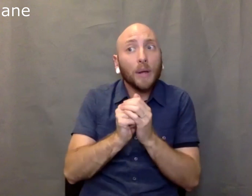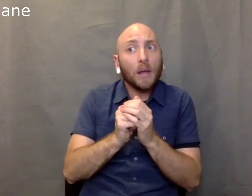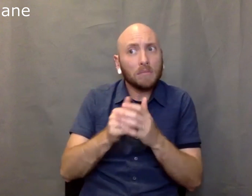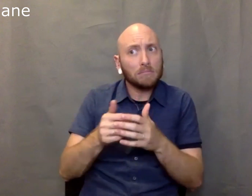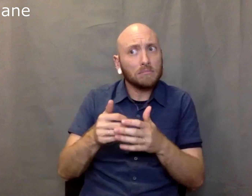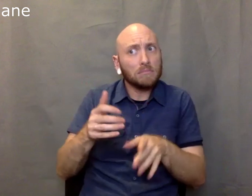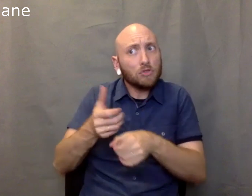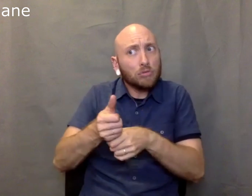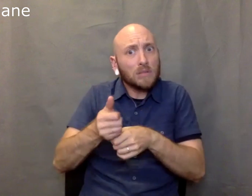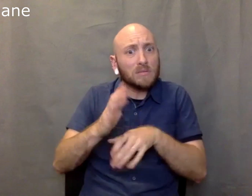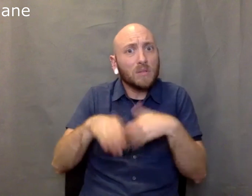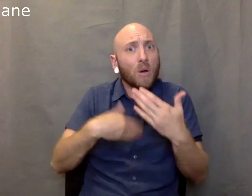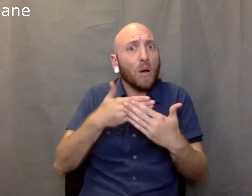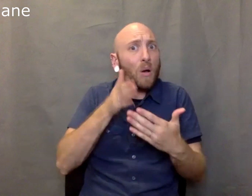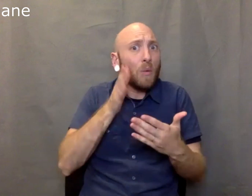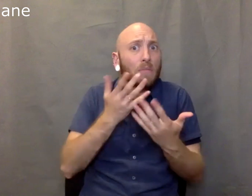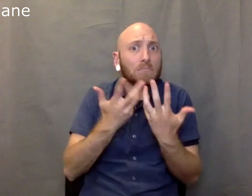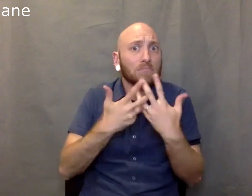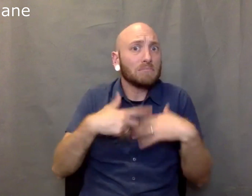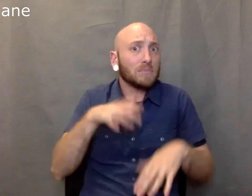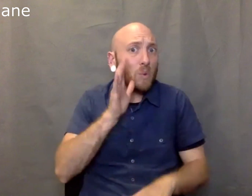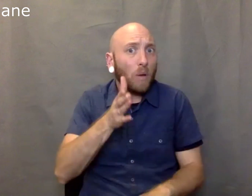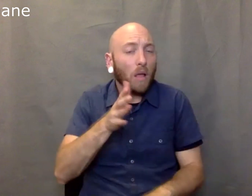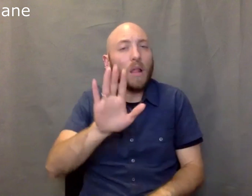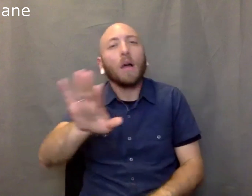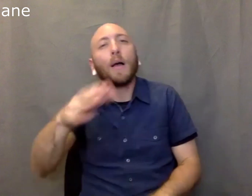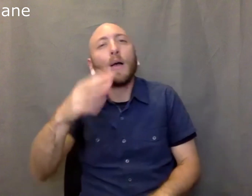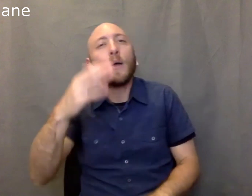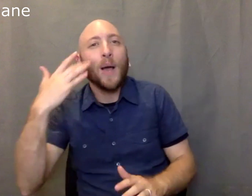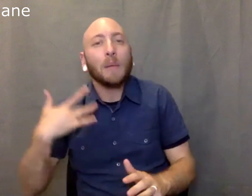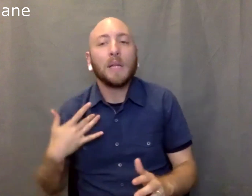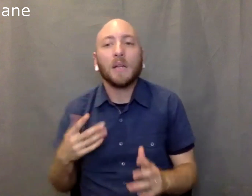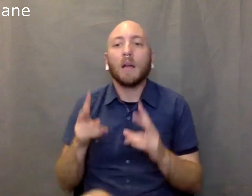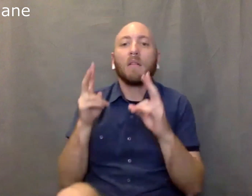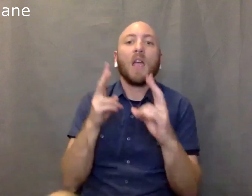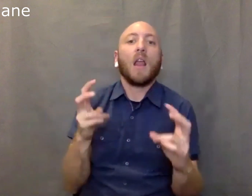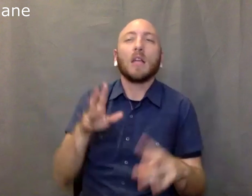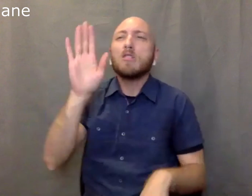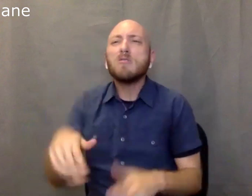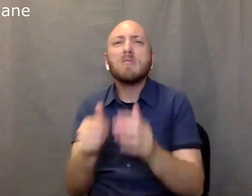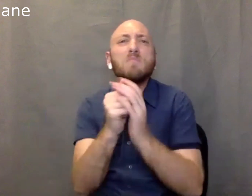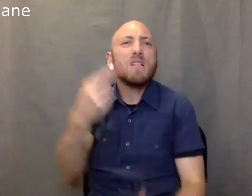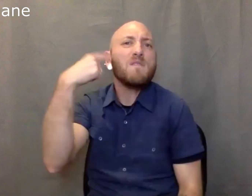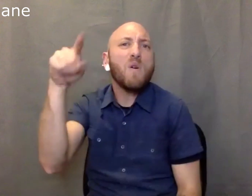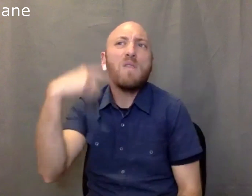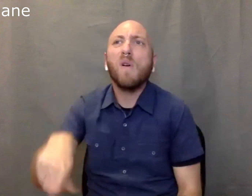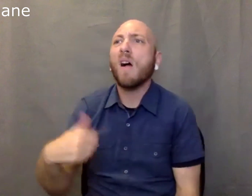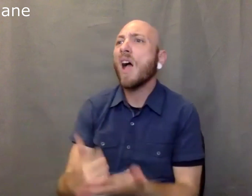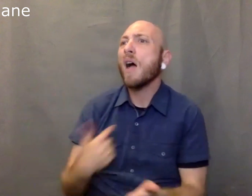me to just try and analyze everything. Like, why should I pray? How can it help me? And like, there's nothing wrong